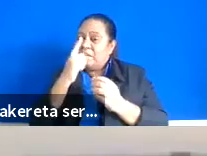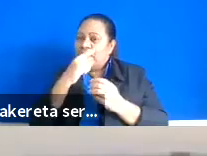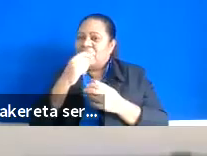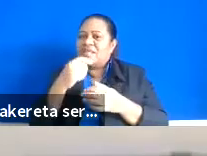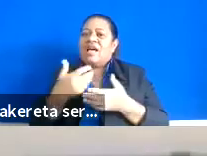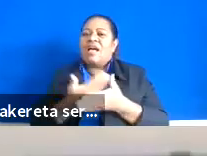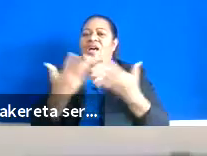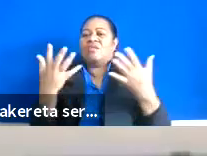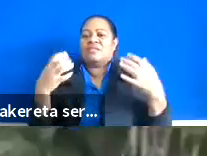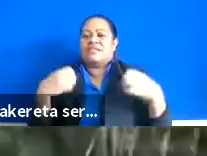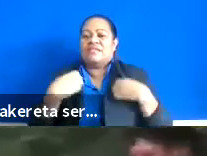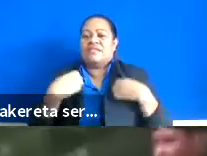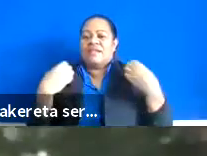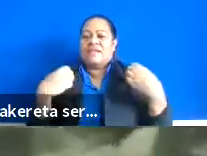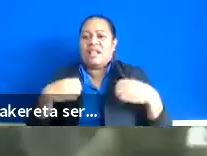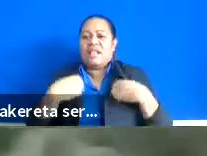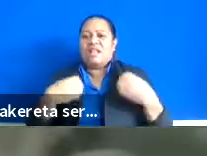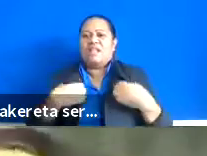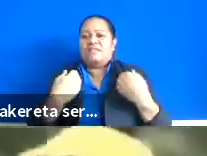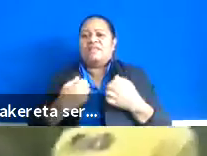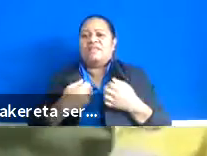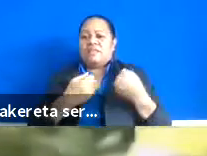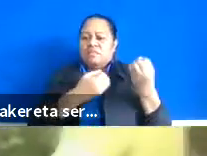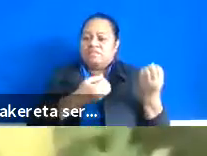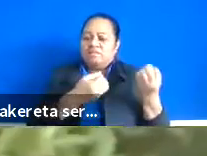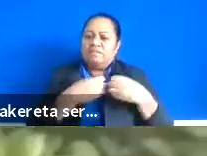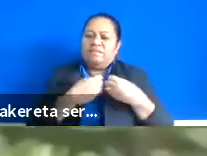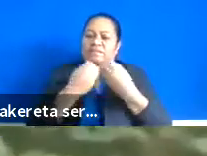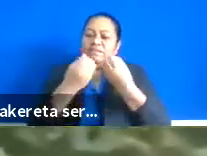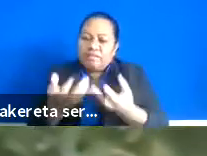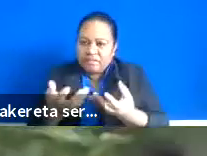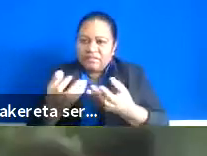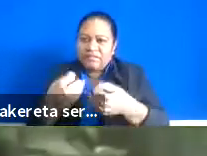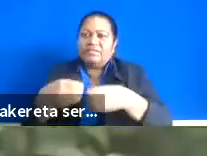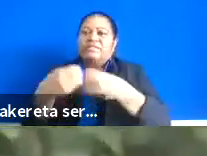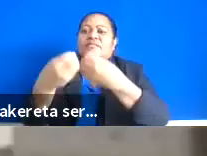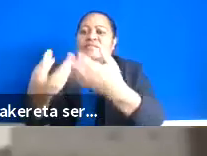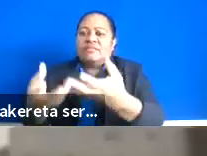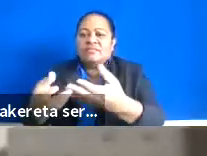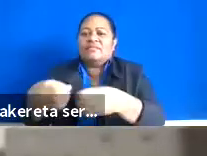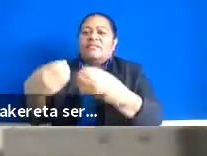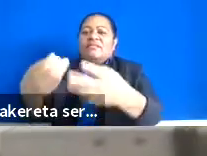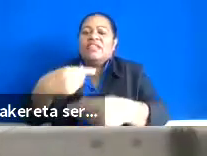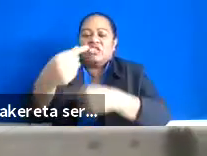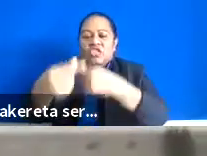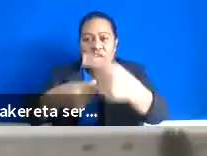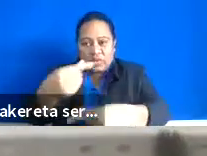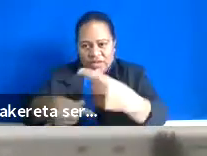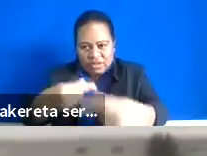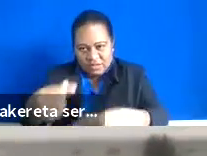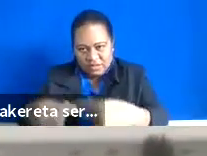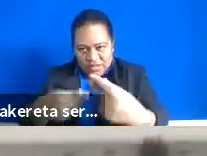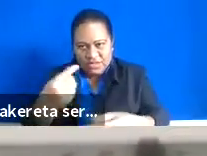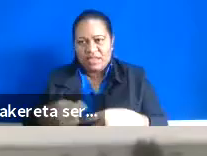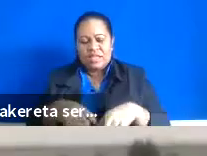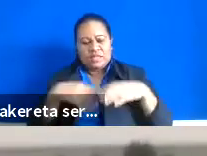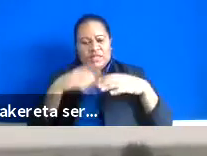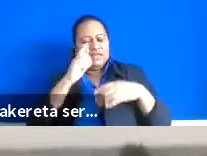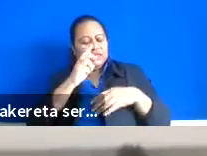It is passed on generationally through observation, orally, and through practice